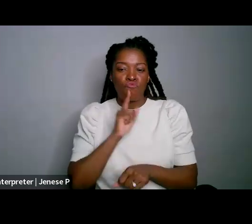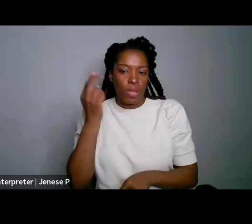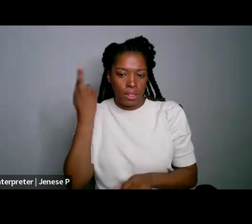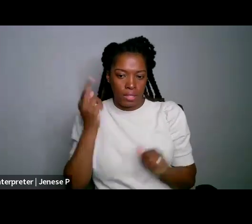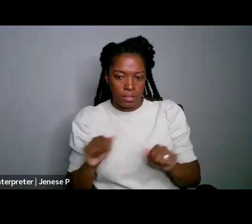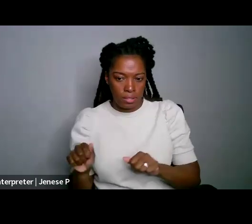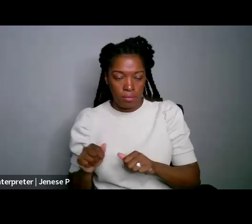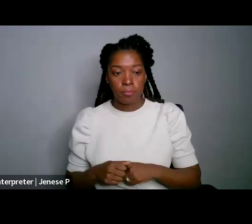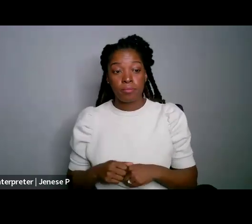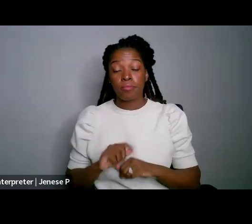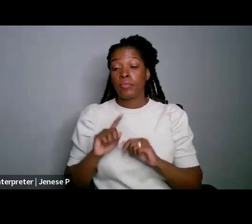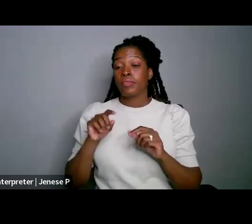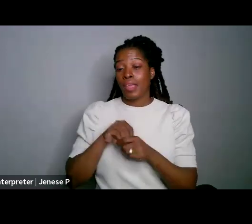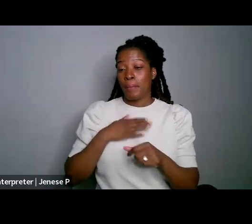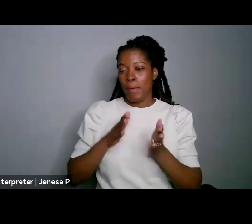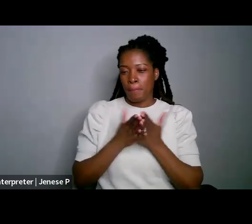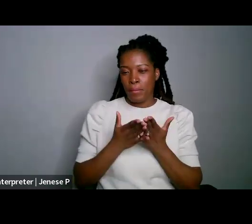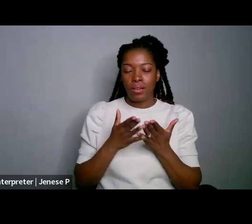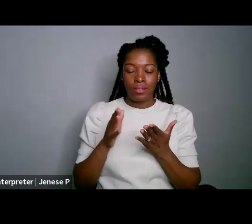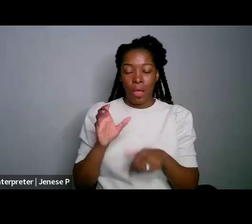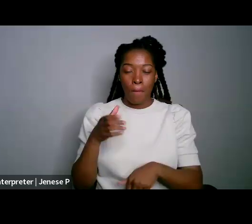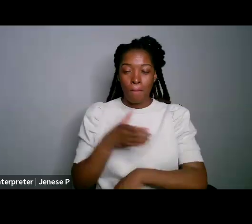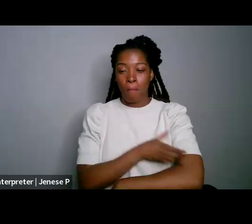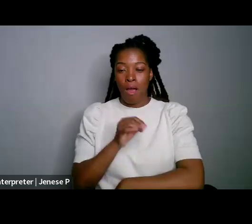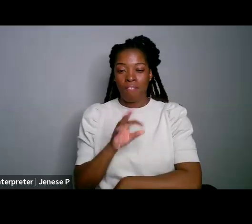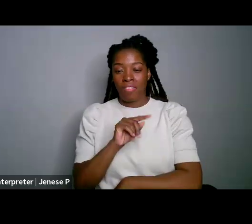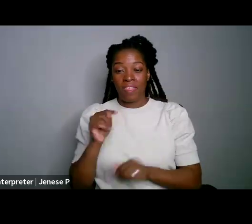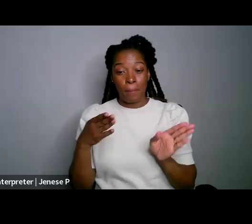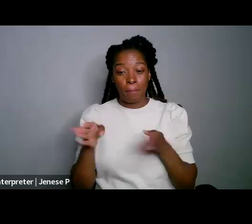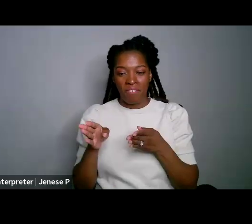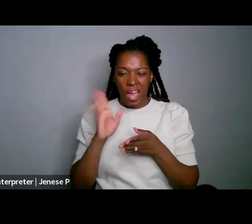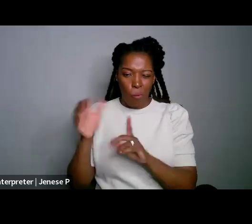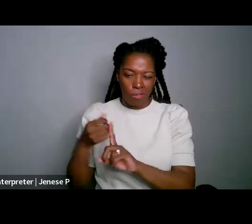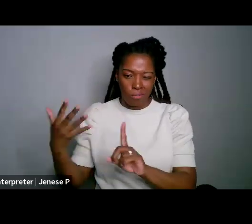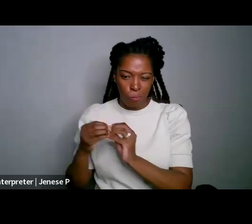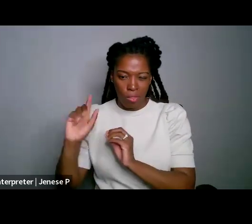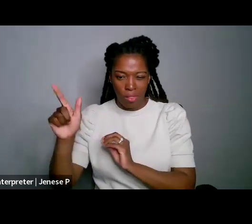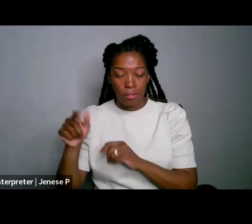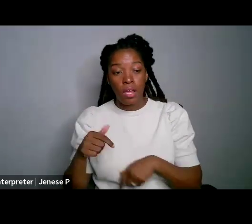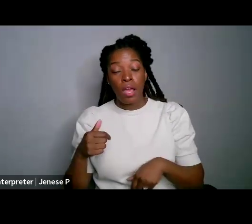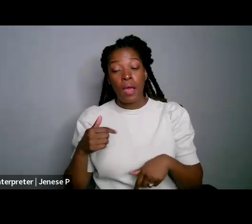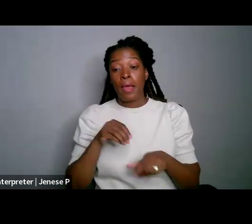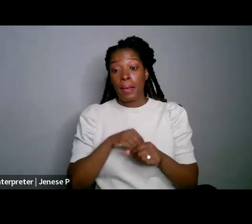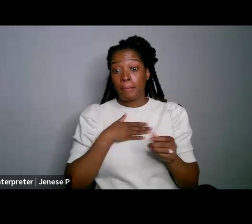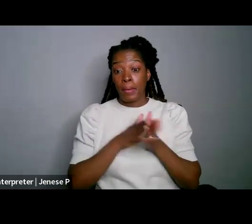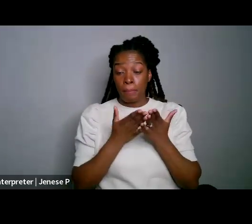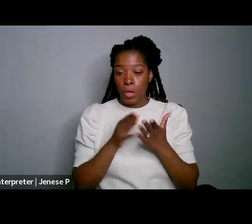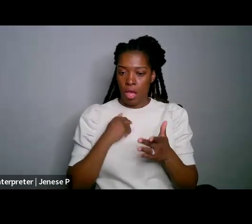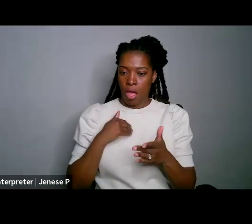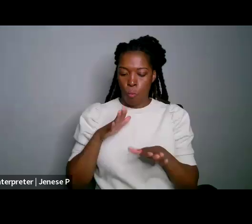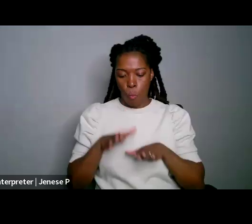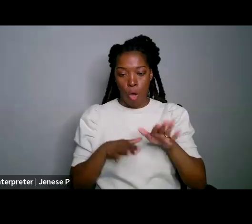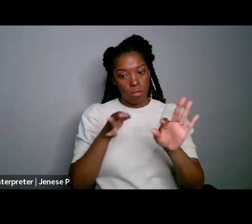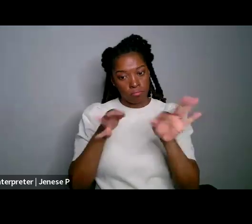my book, The Power of the Pivot, which I'll mention later in the talk, I actually walk through the actual numbers I use for